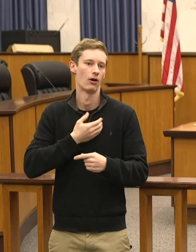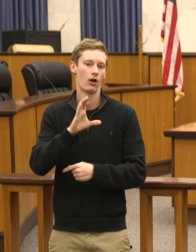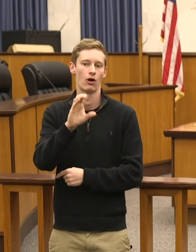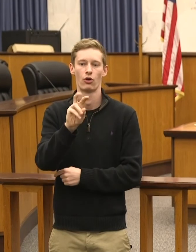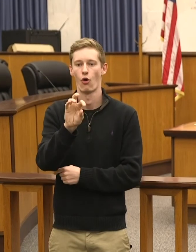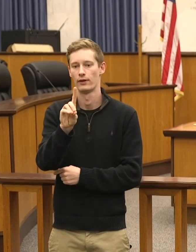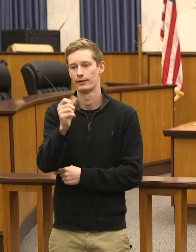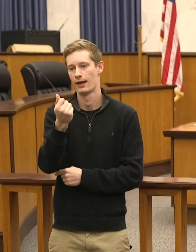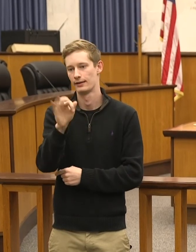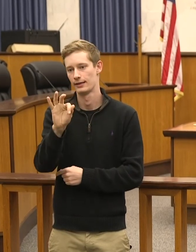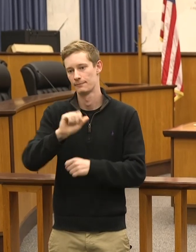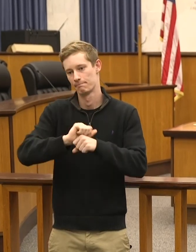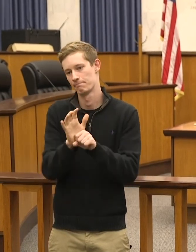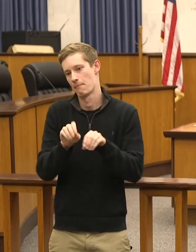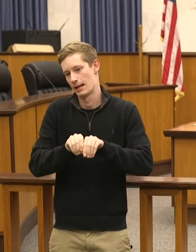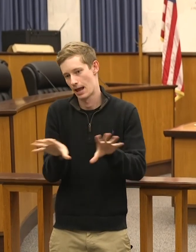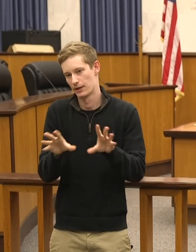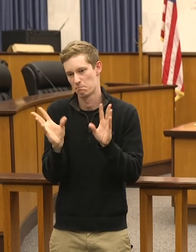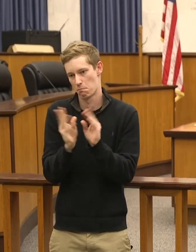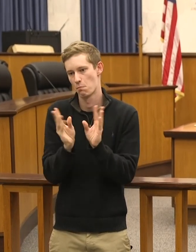COVID-19 pandemic briefings.